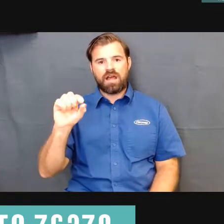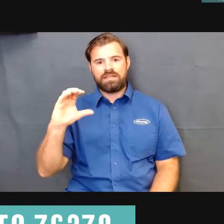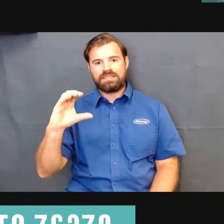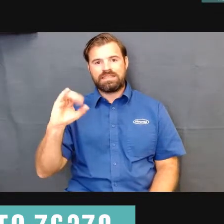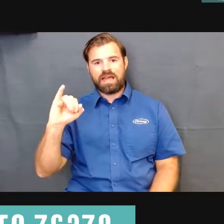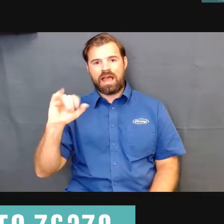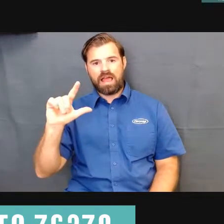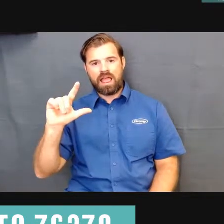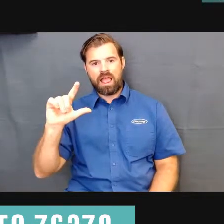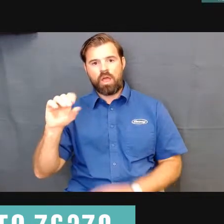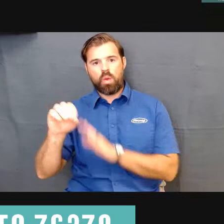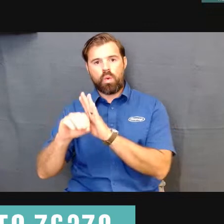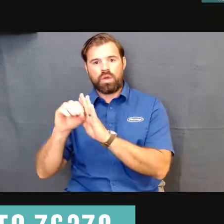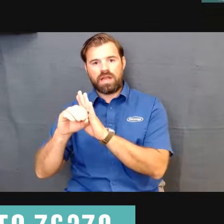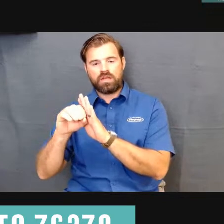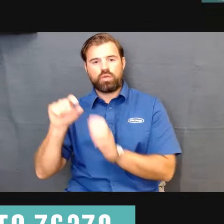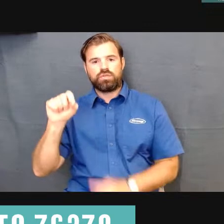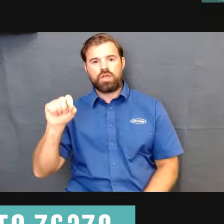celebratelive.cilorlando.org.